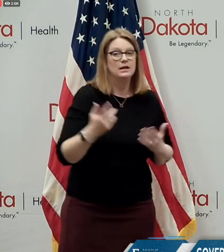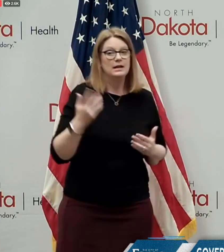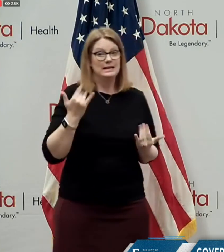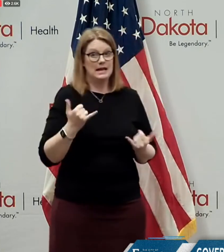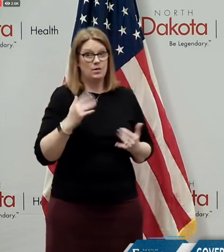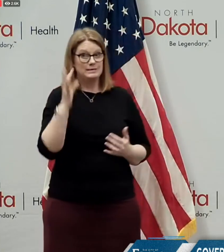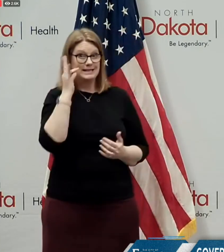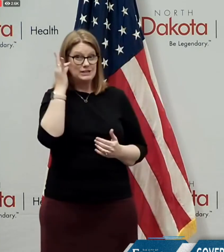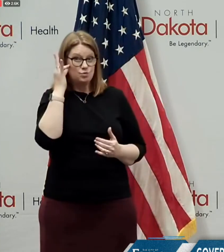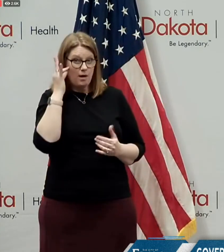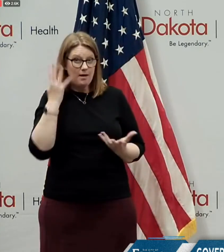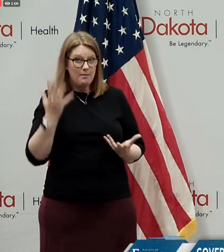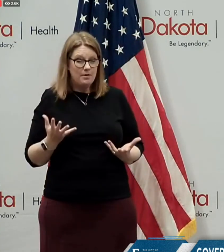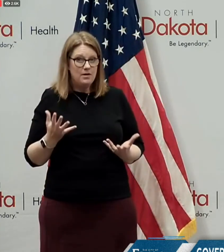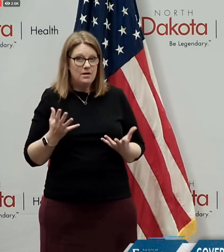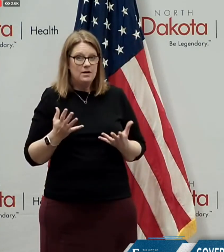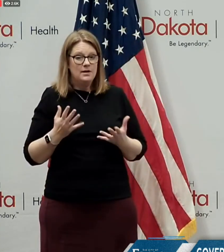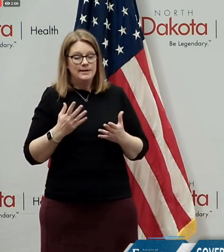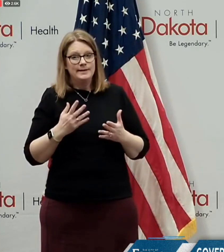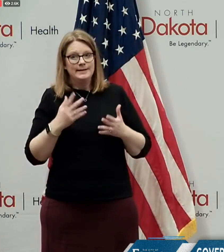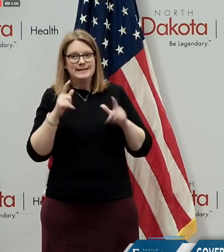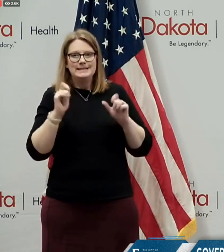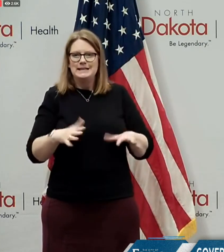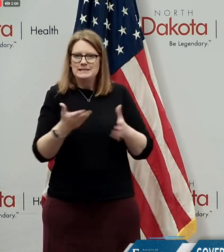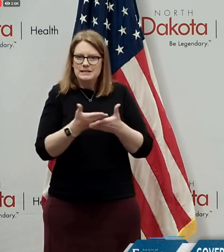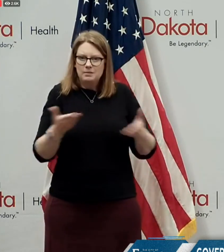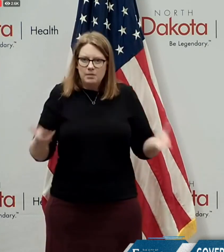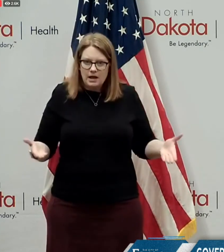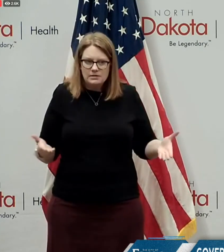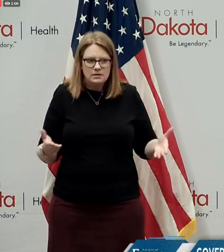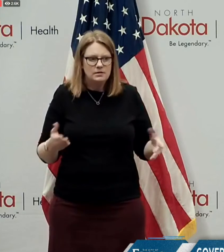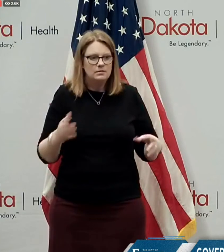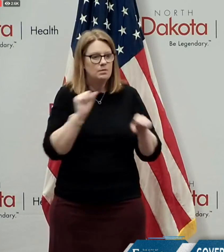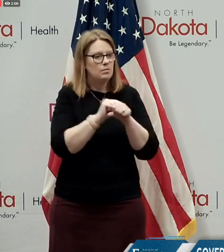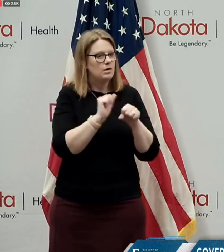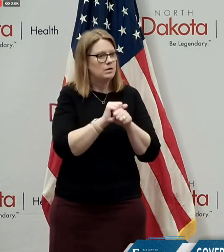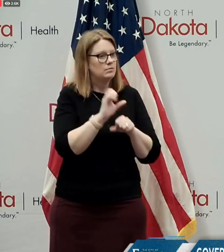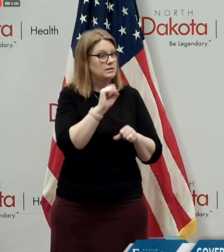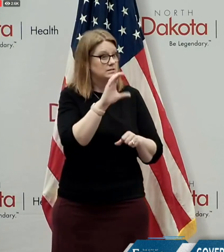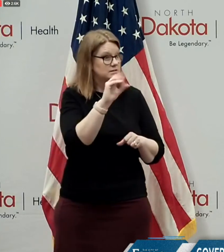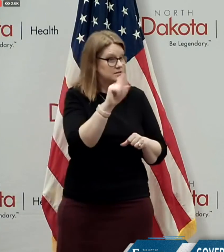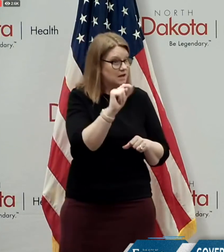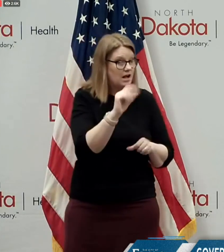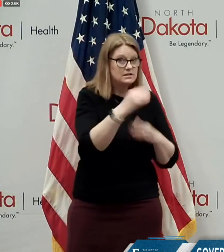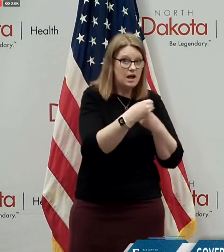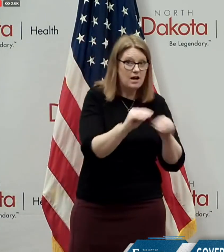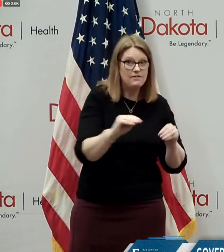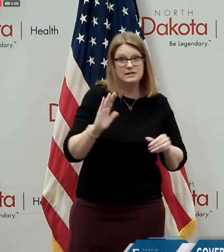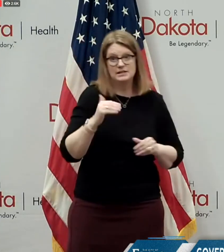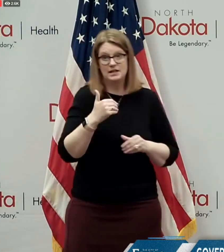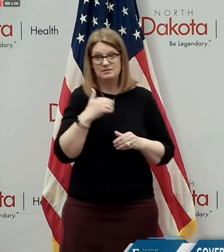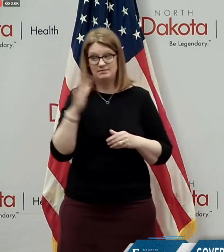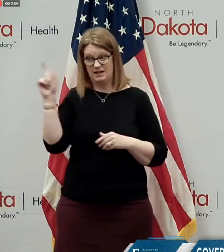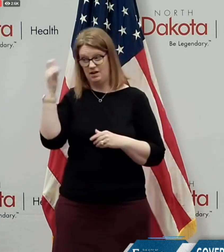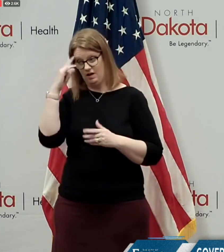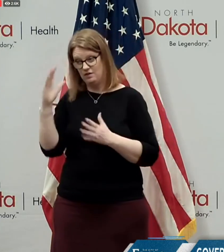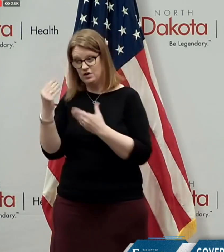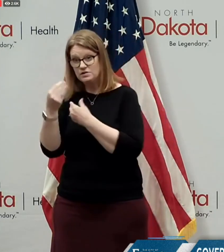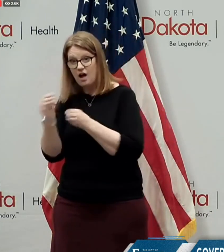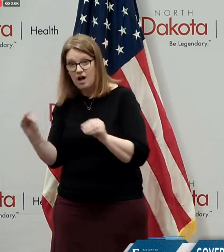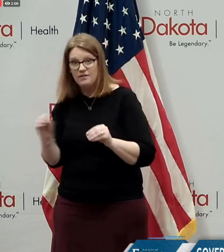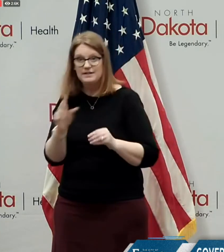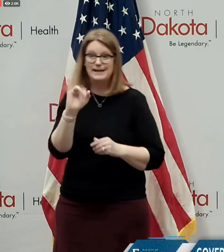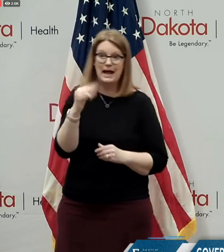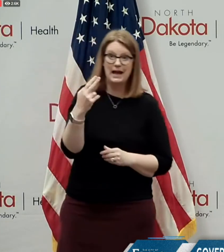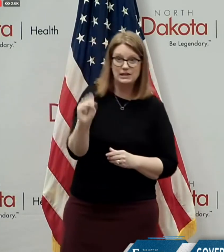tribe was the testing supplies, and working with Scott's office and the governor's office and IHS and that teamwork, then that collaboration